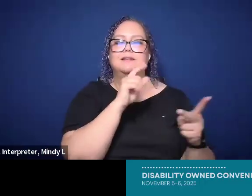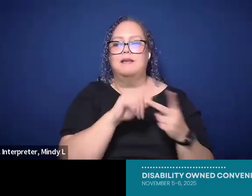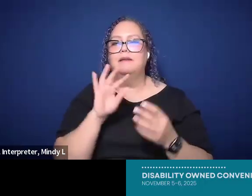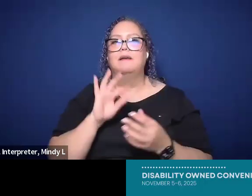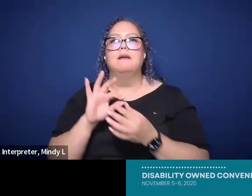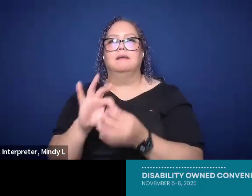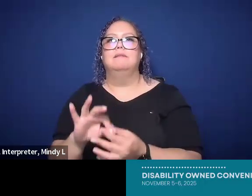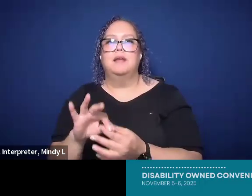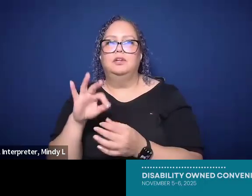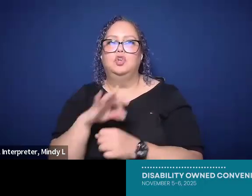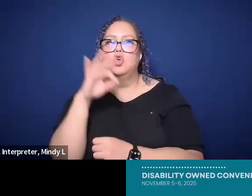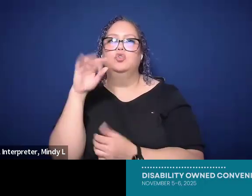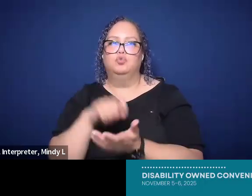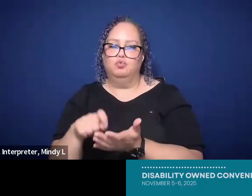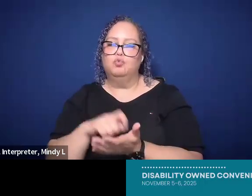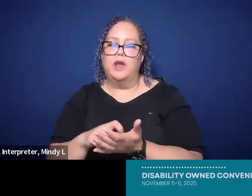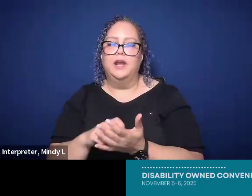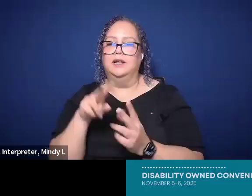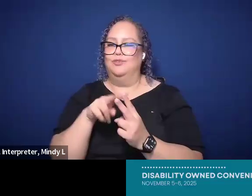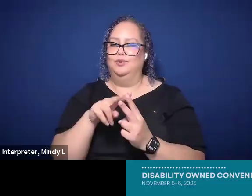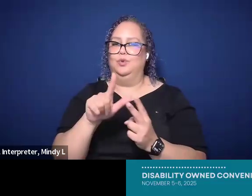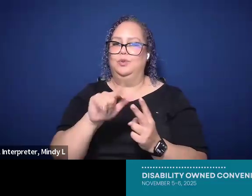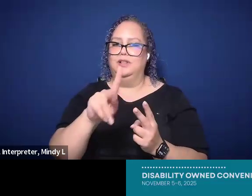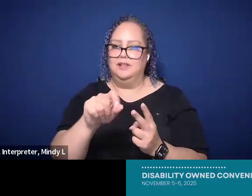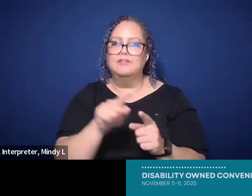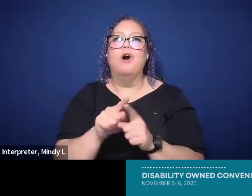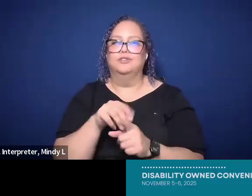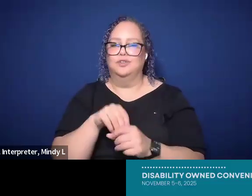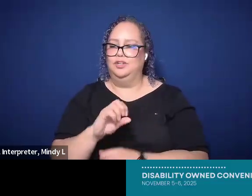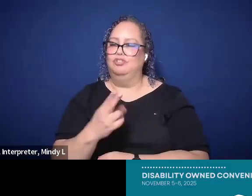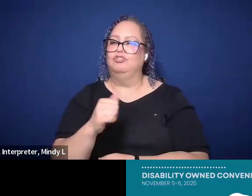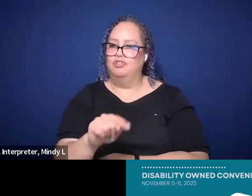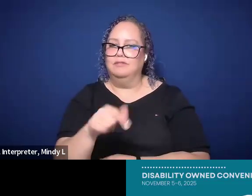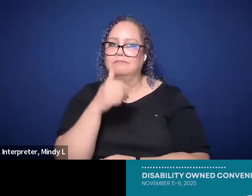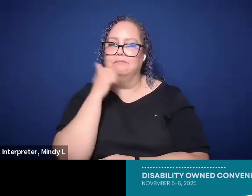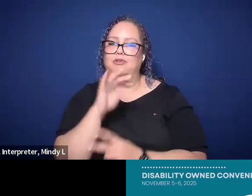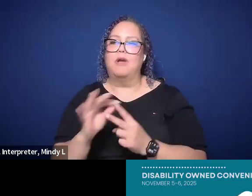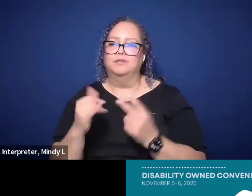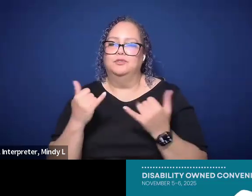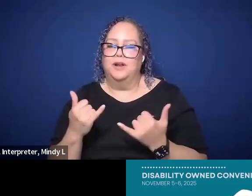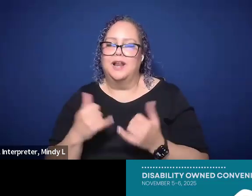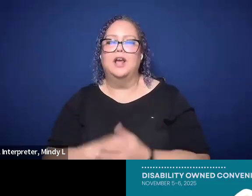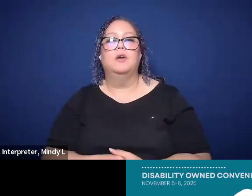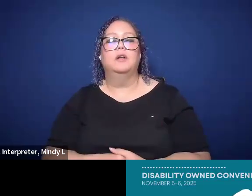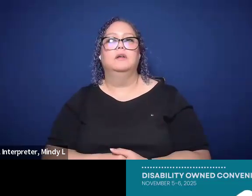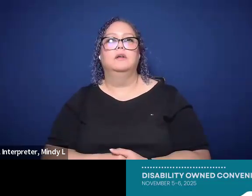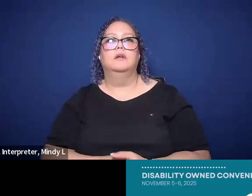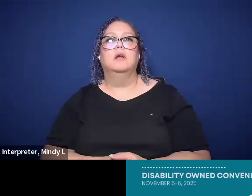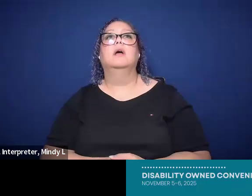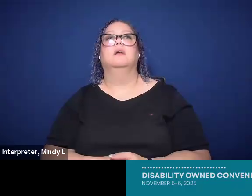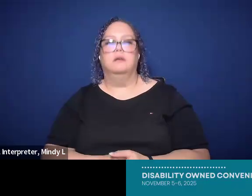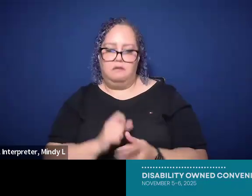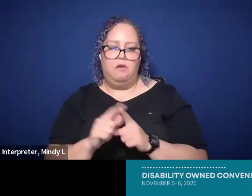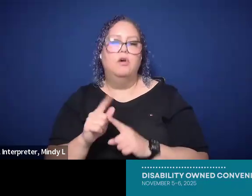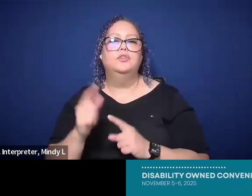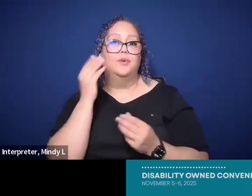if you're wanting to learn more, those are just better options right now. And again, you can find those on the slides from our first session.